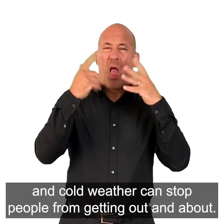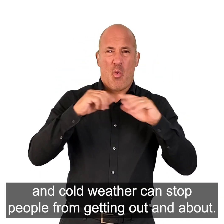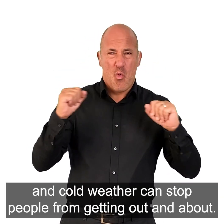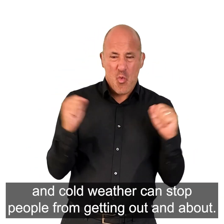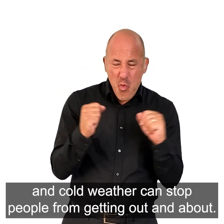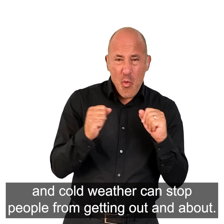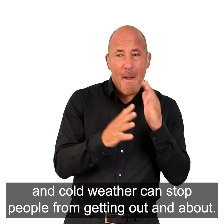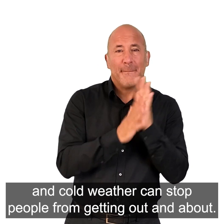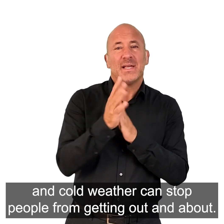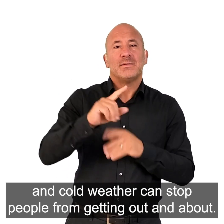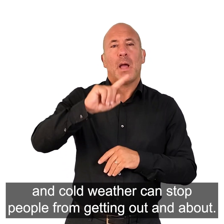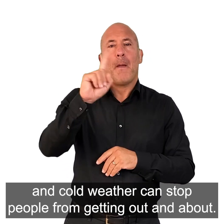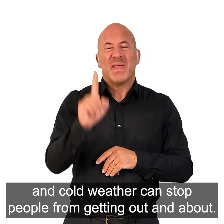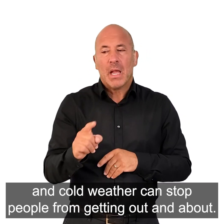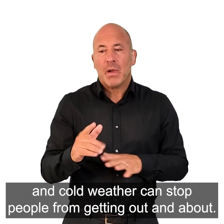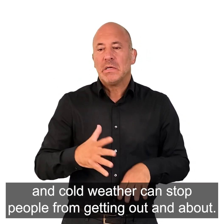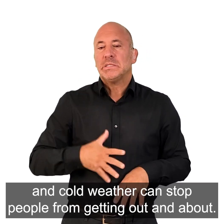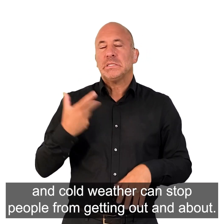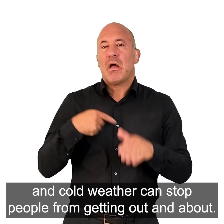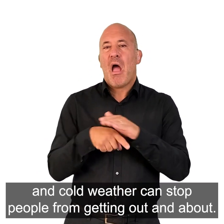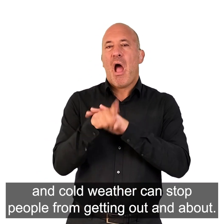and cold weather can stop people from getting out and about.